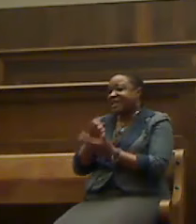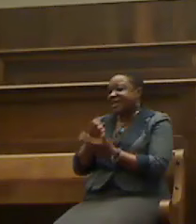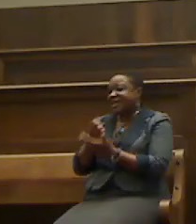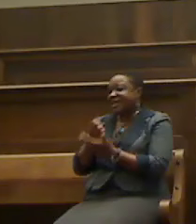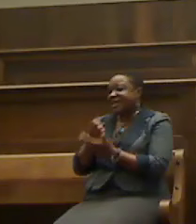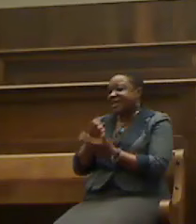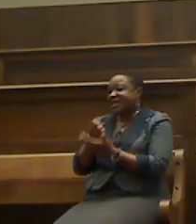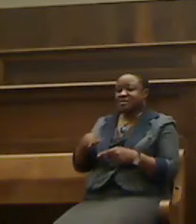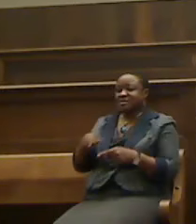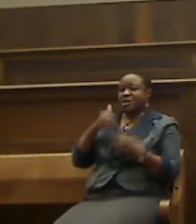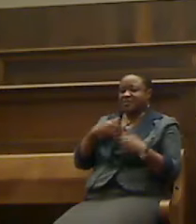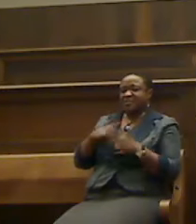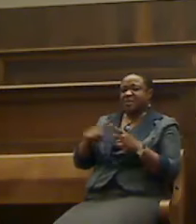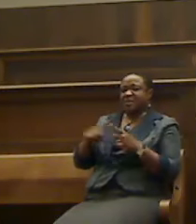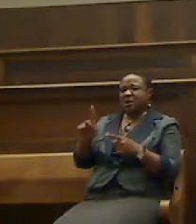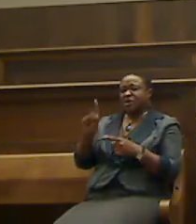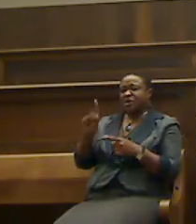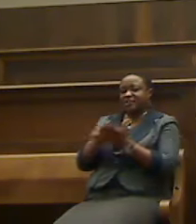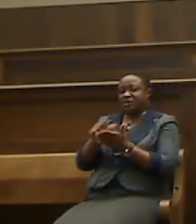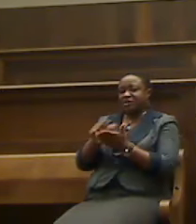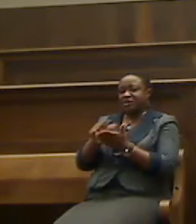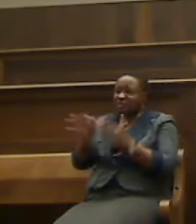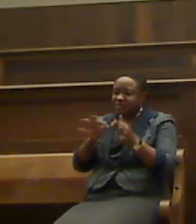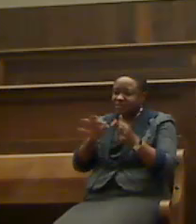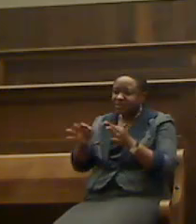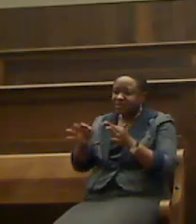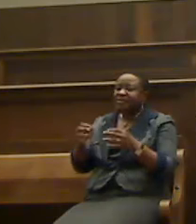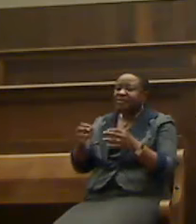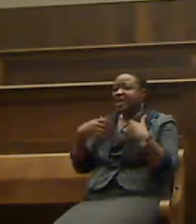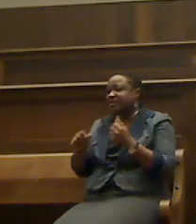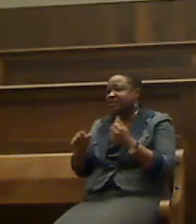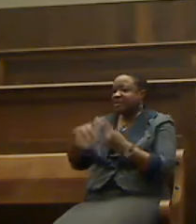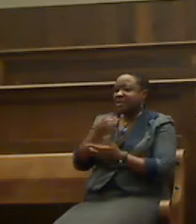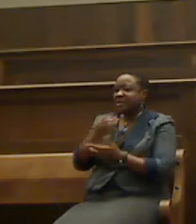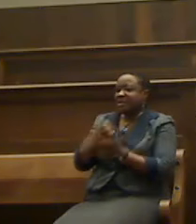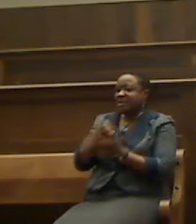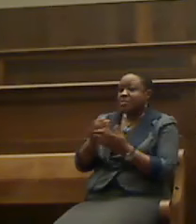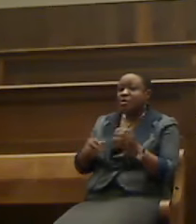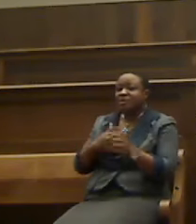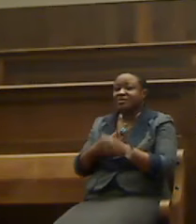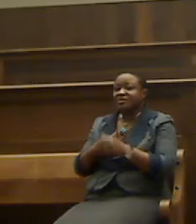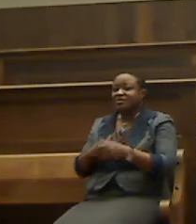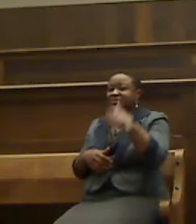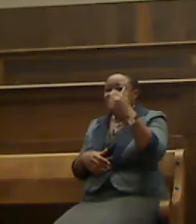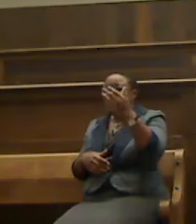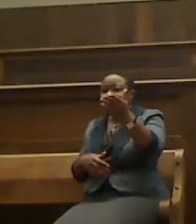have. So that's about 120 pages. It goes into health and environment and economics, and it's more up to date. Yeah.